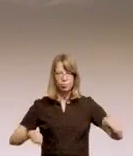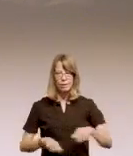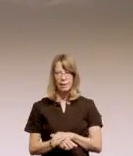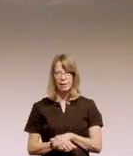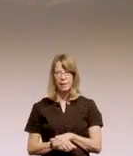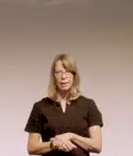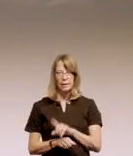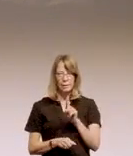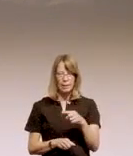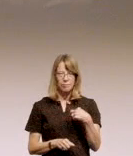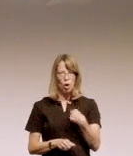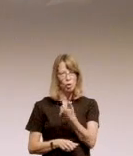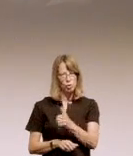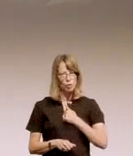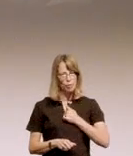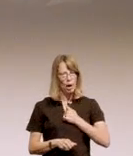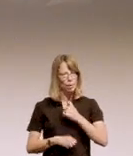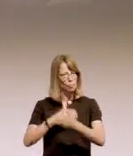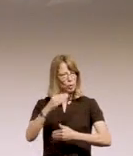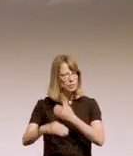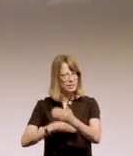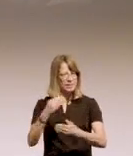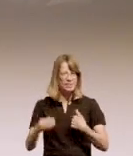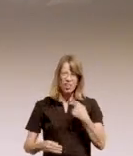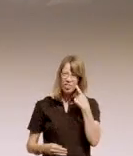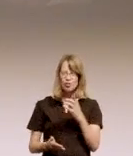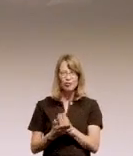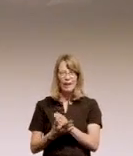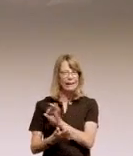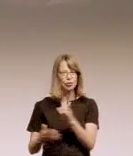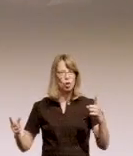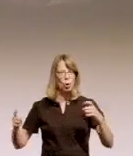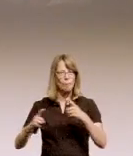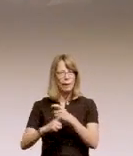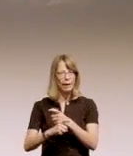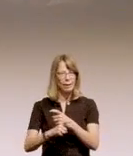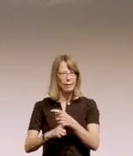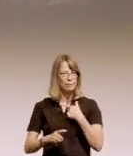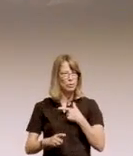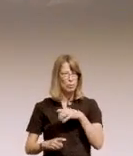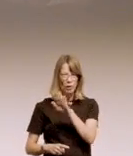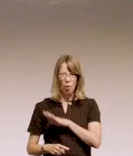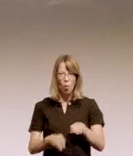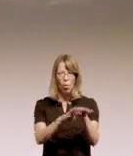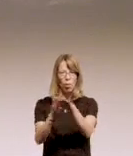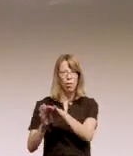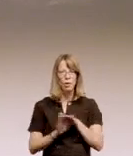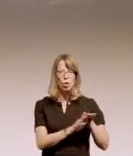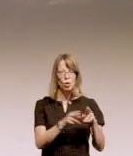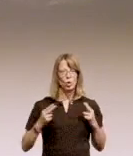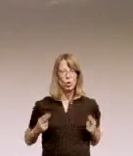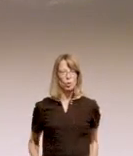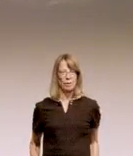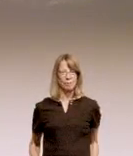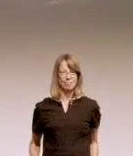I applied my process, and I found that really it's not a complicated demographic at all, because first and foremost, we're all human. That's my